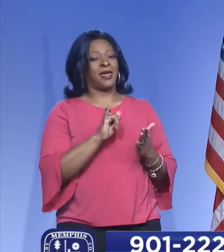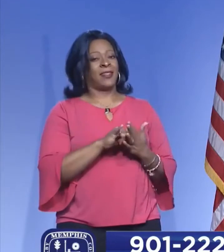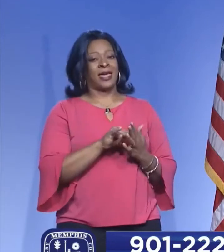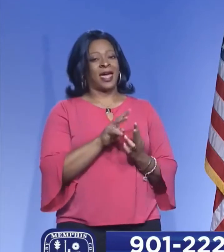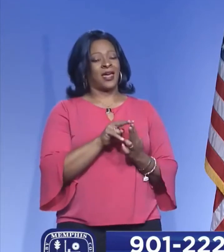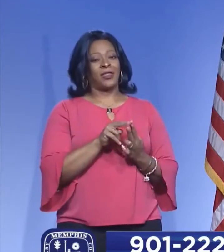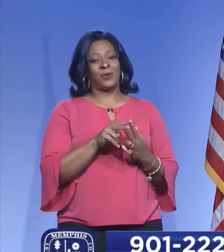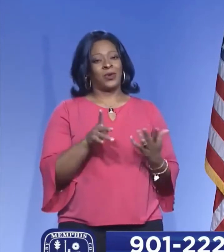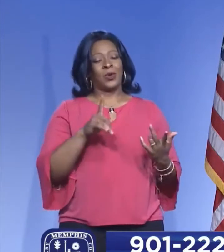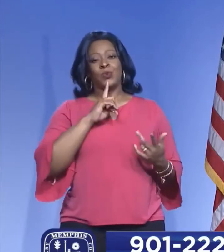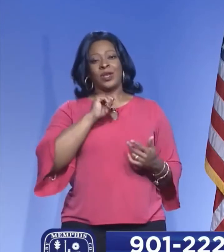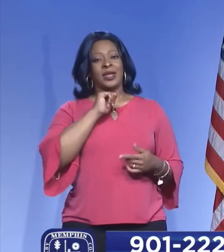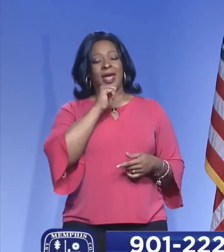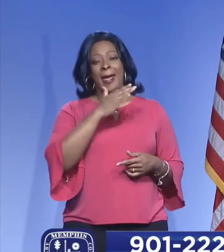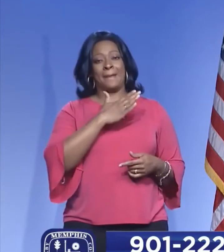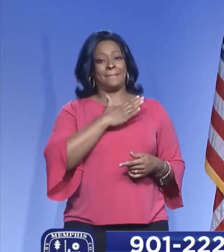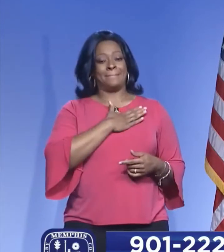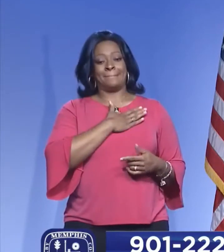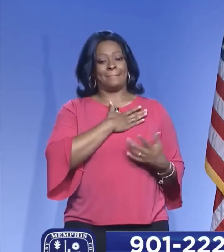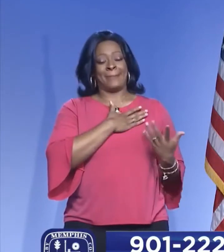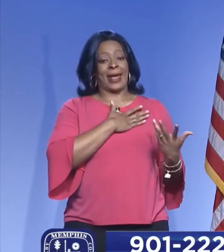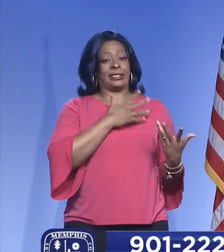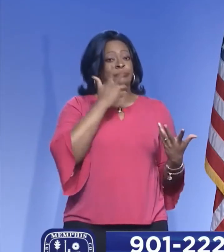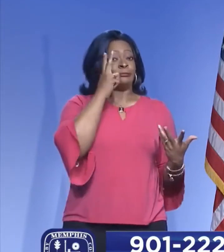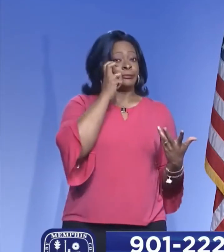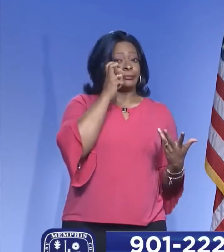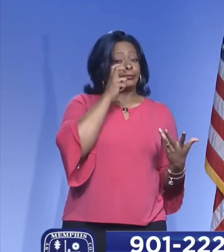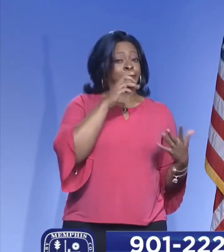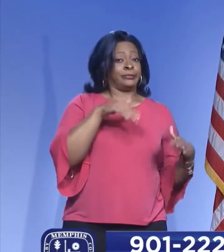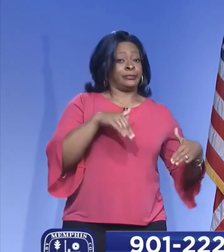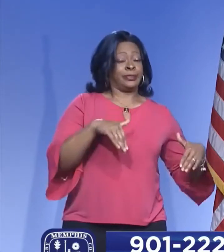I've certainly not on my radar screen.